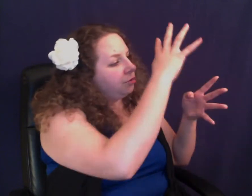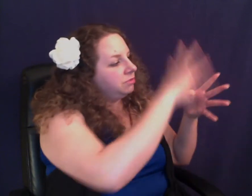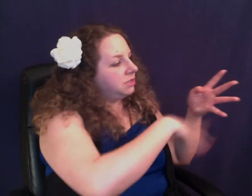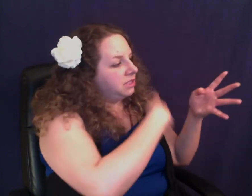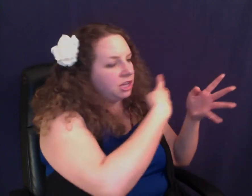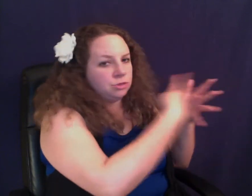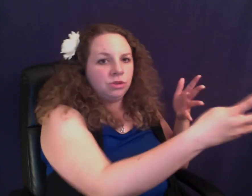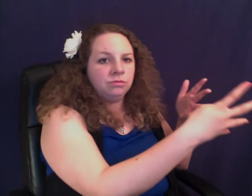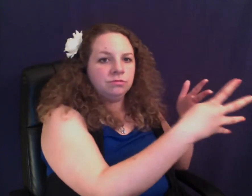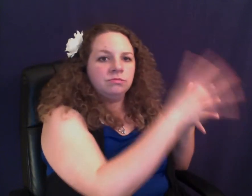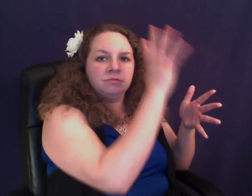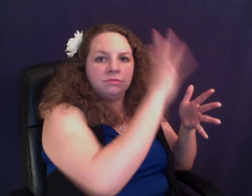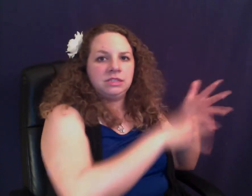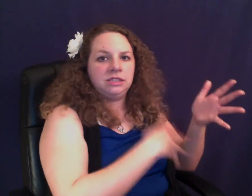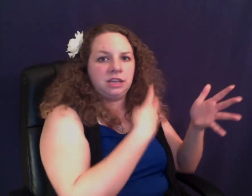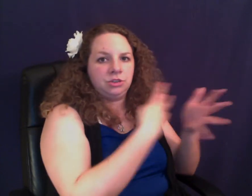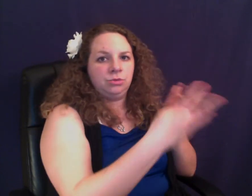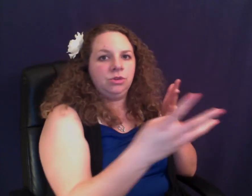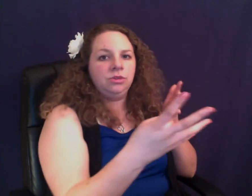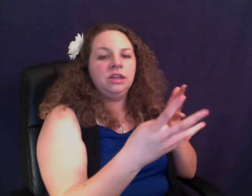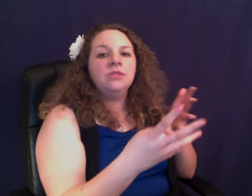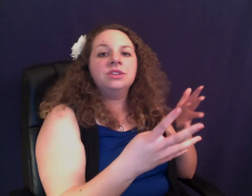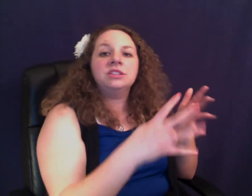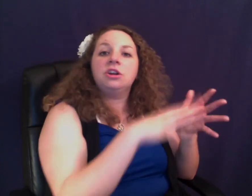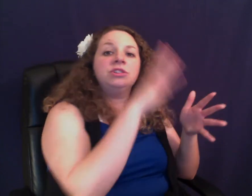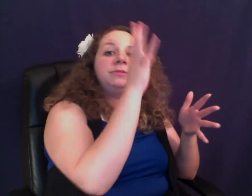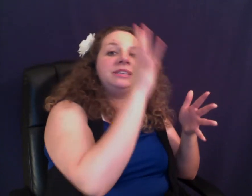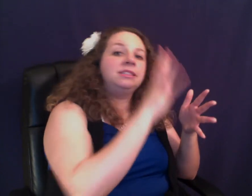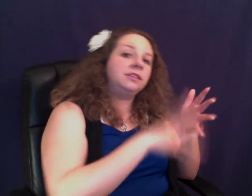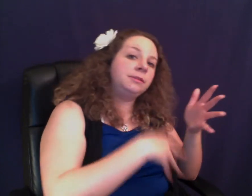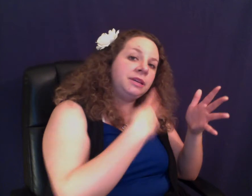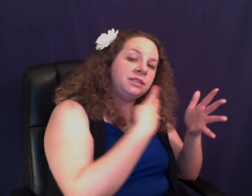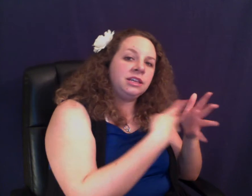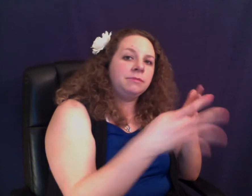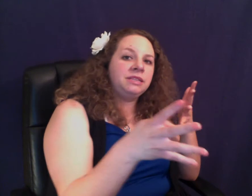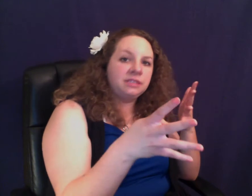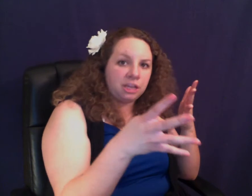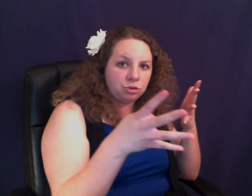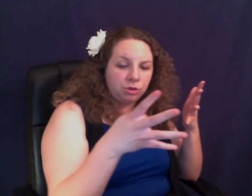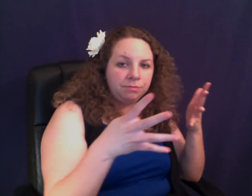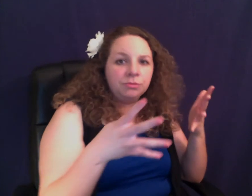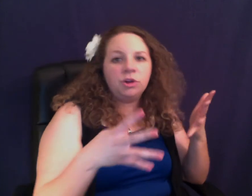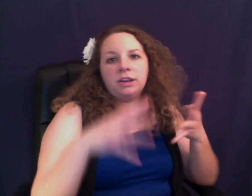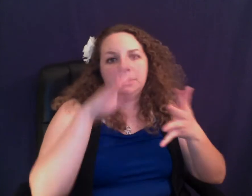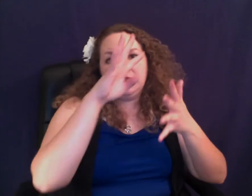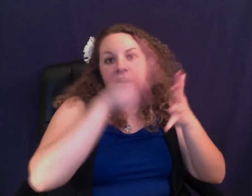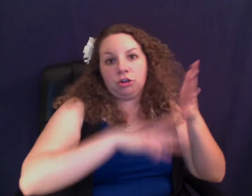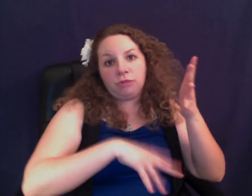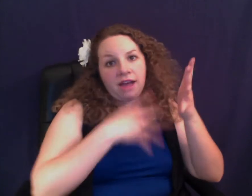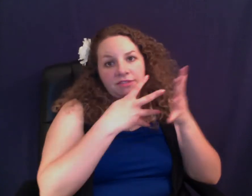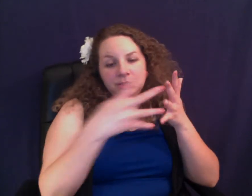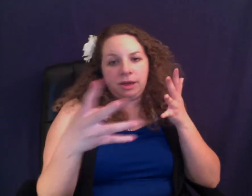schedule. Schedule. This can also be syllabus. It can be schedule or it can be like a graph as well.